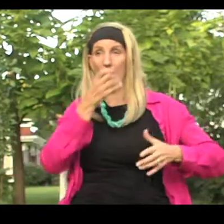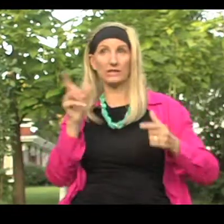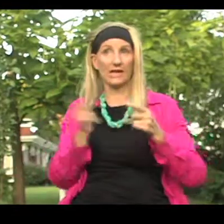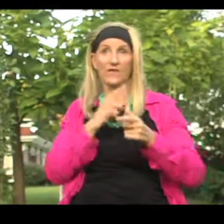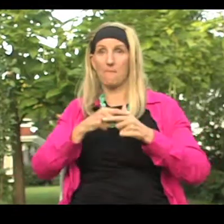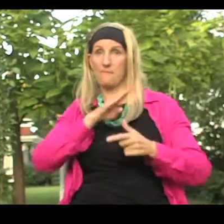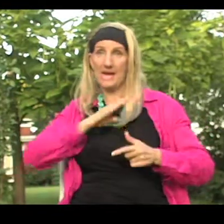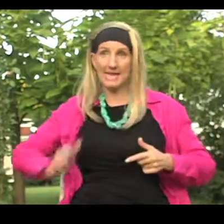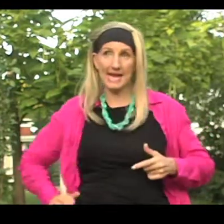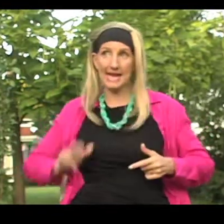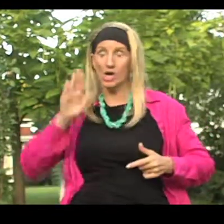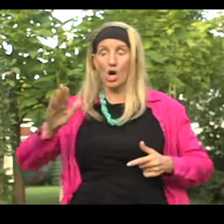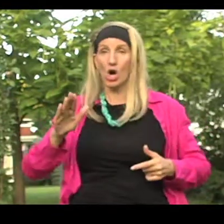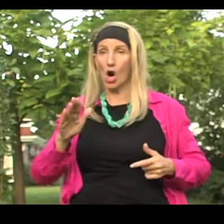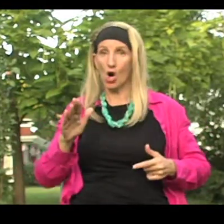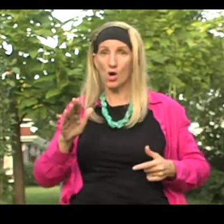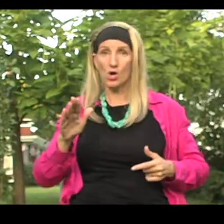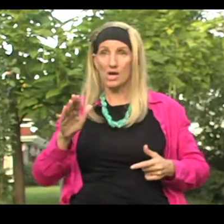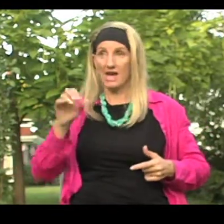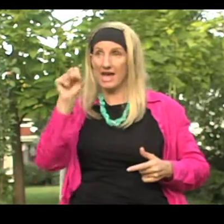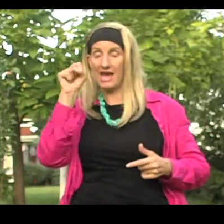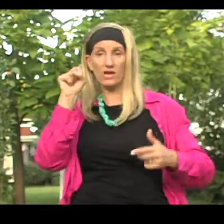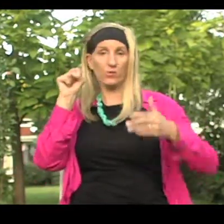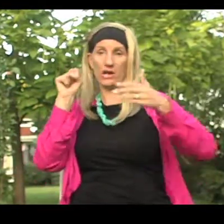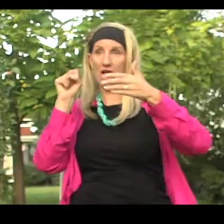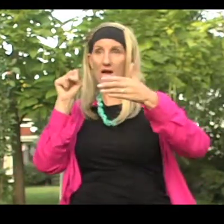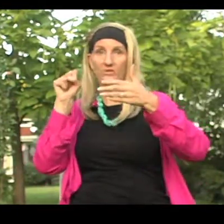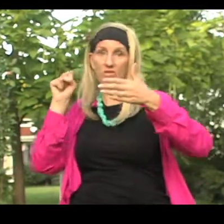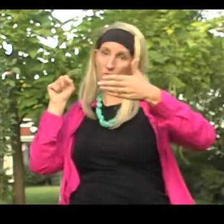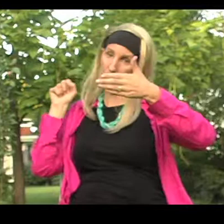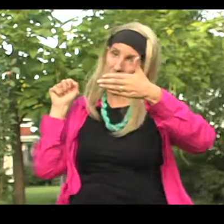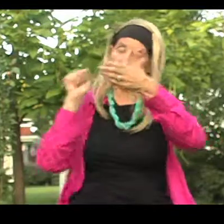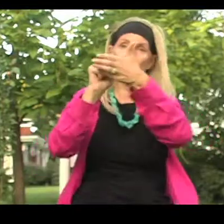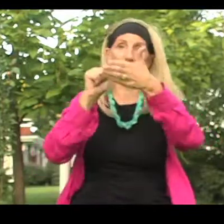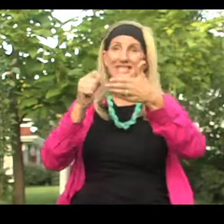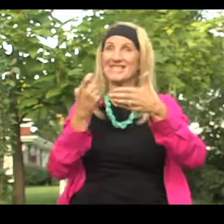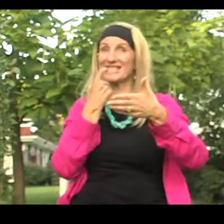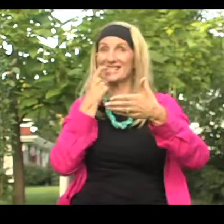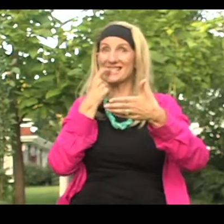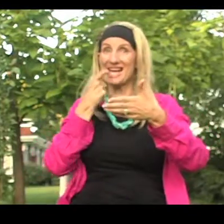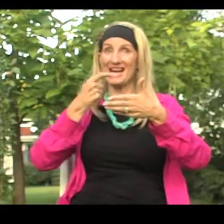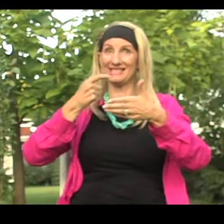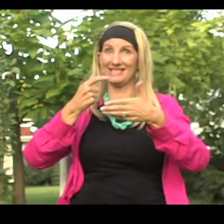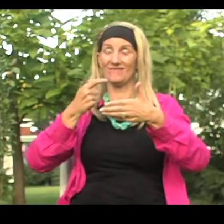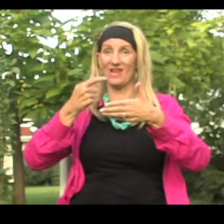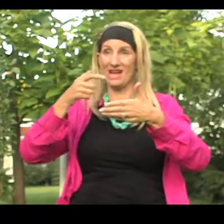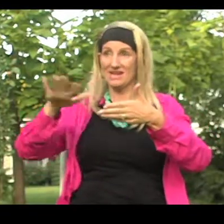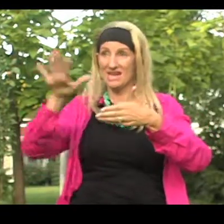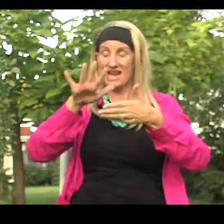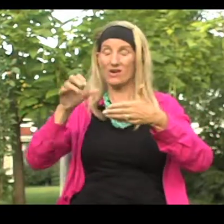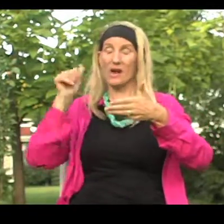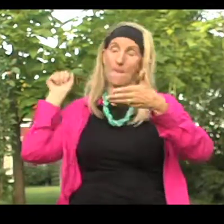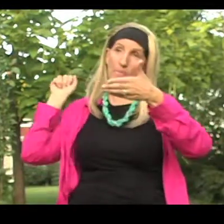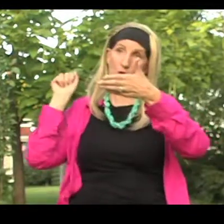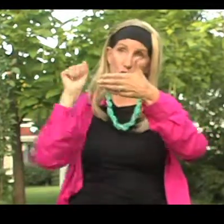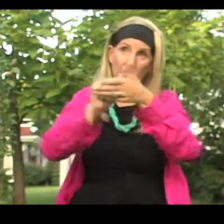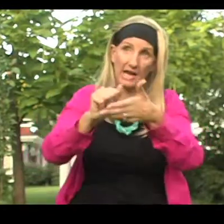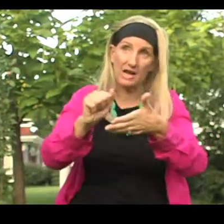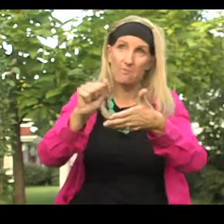And then Betty Ann, her head went up to the windshield, hit the glass of that area, boom, came